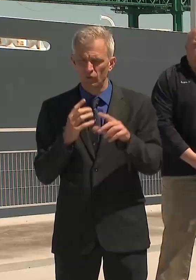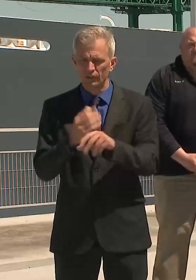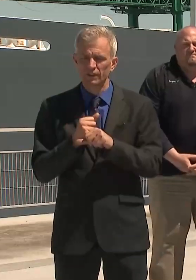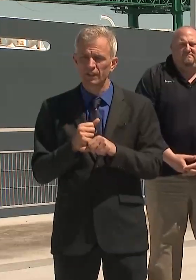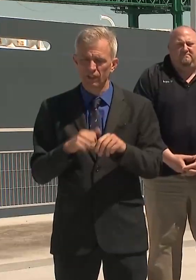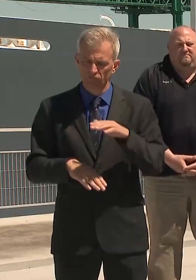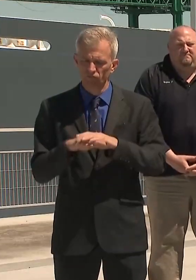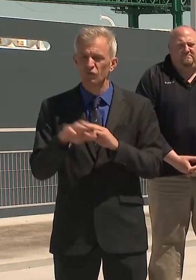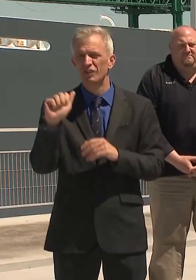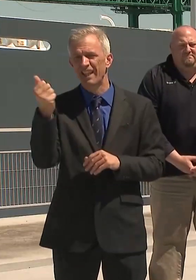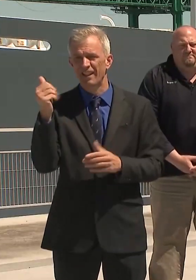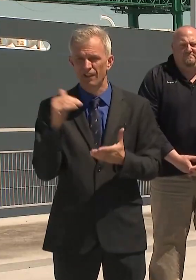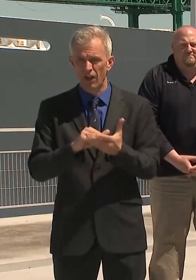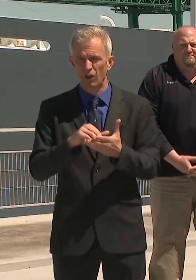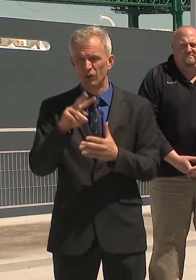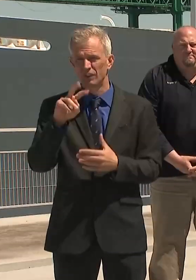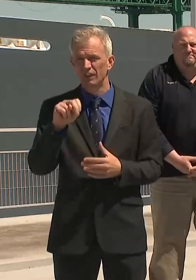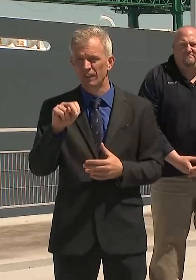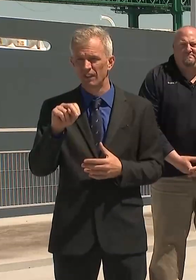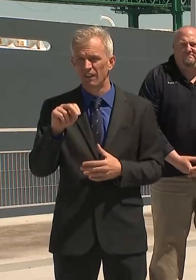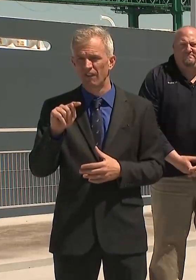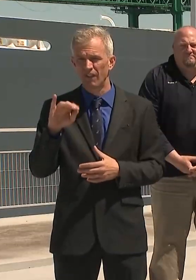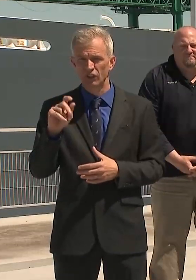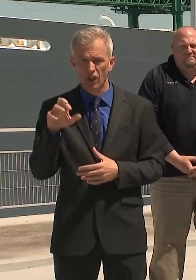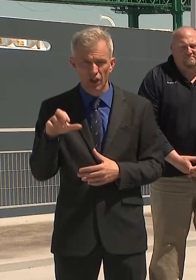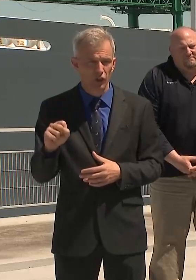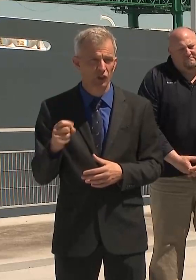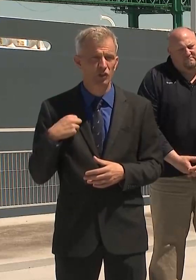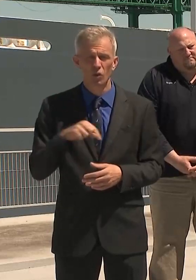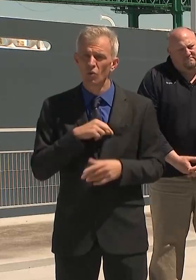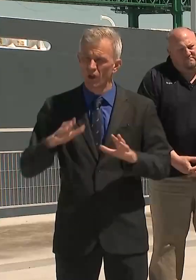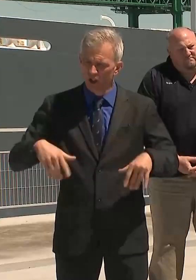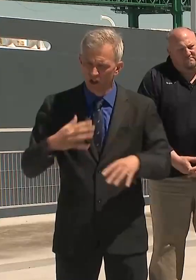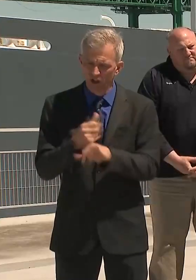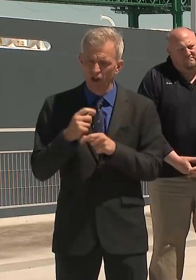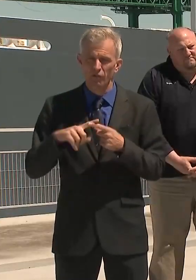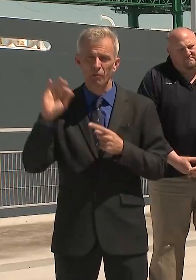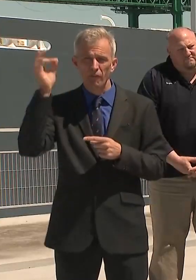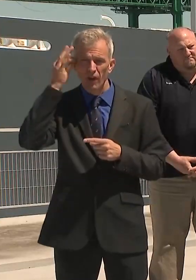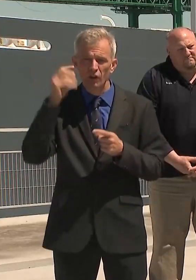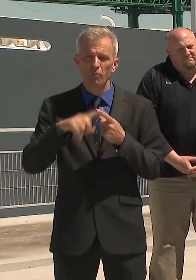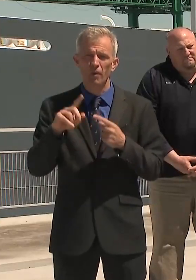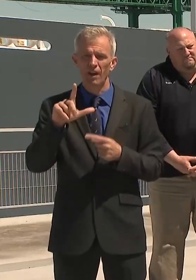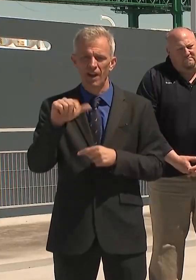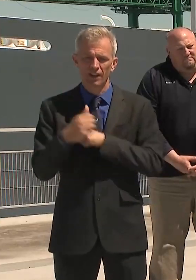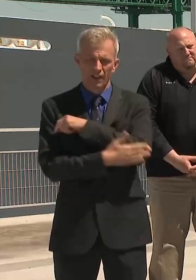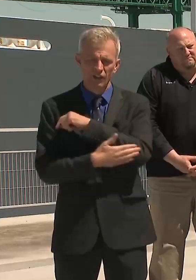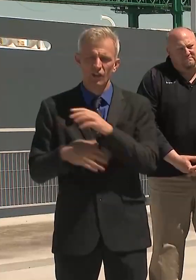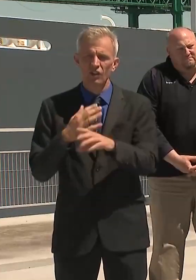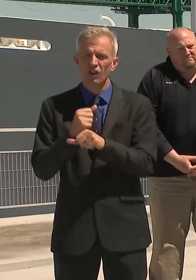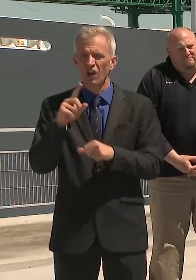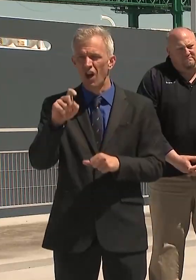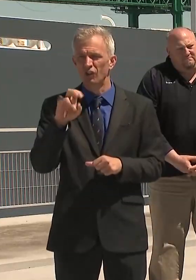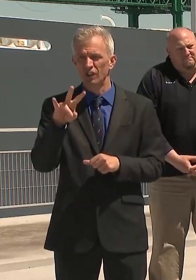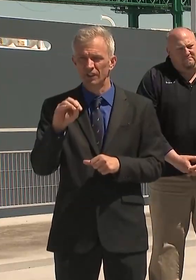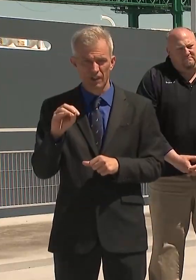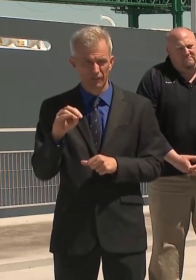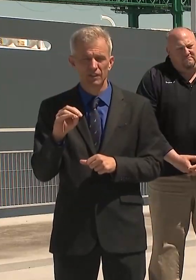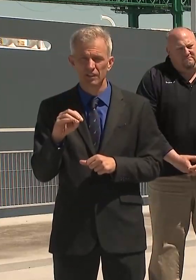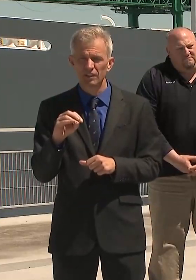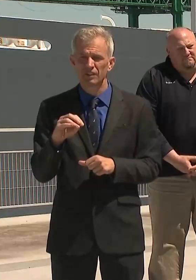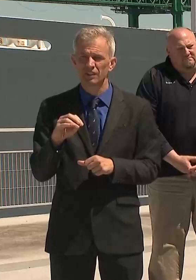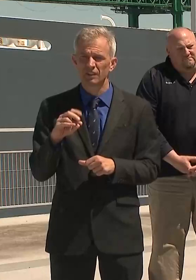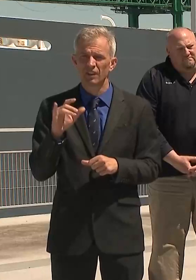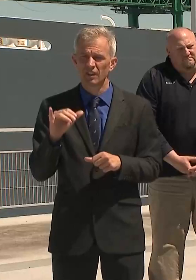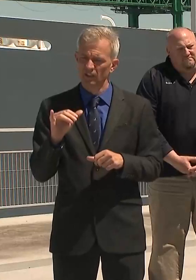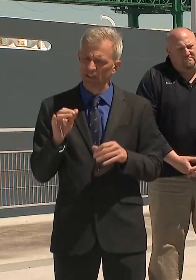any directly from the federal government, LA County did receive 170 directly, which certainly helps support